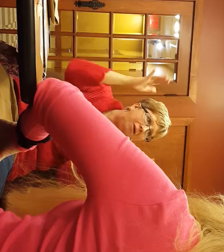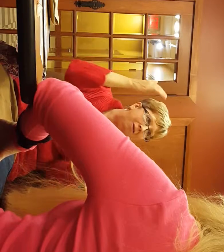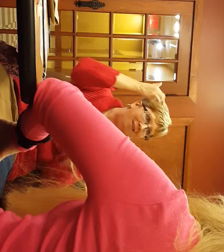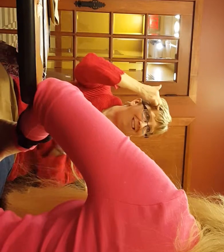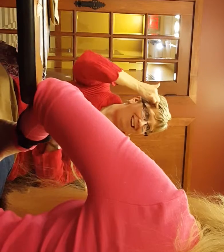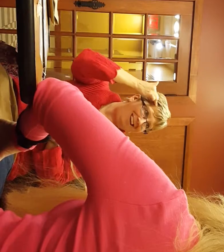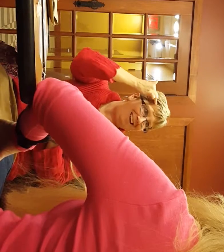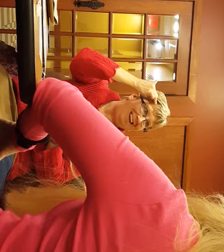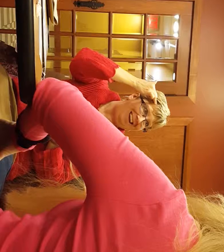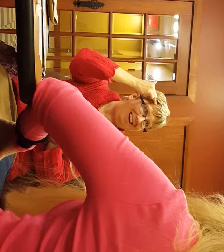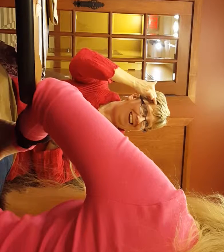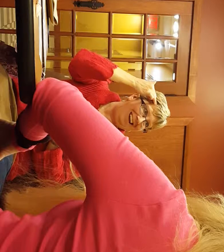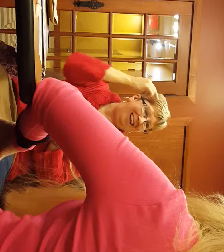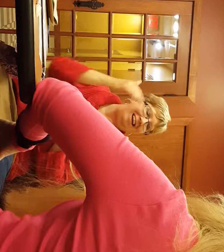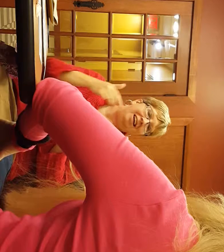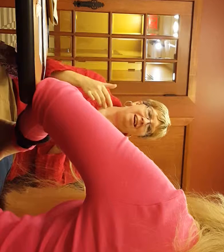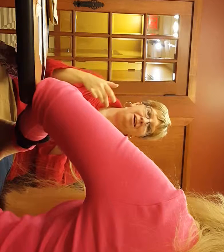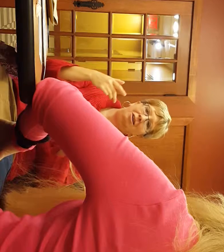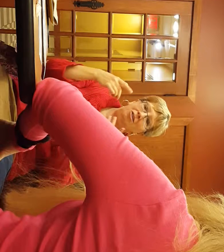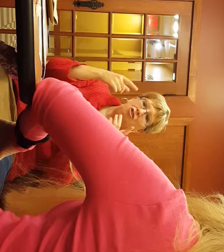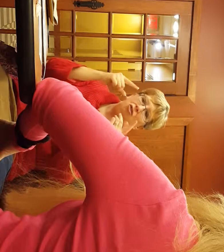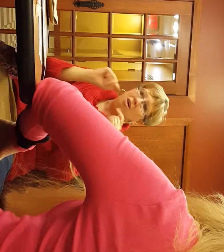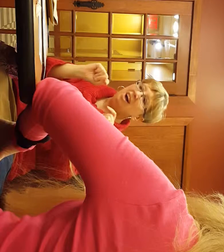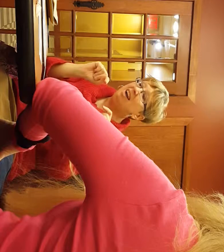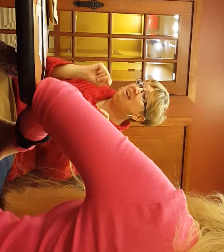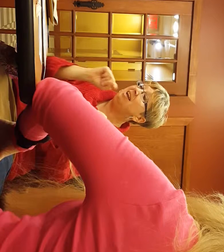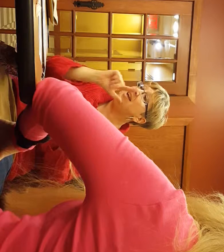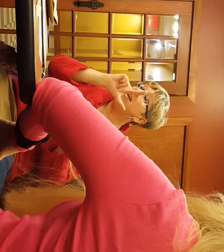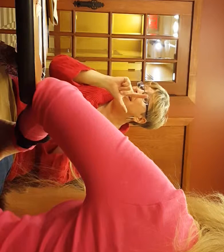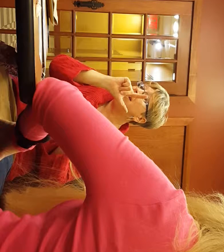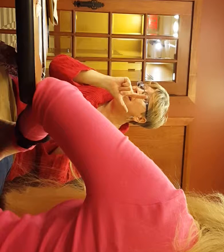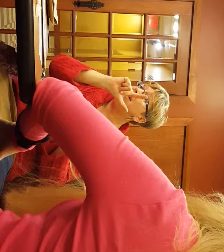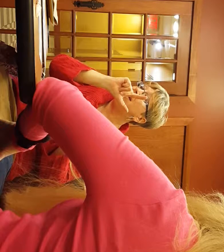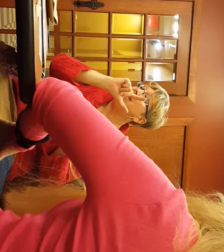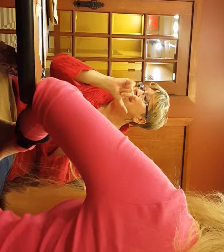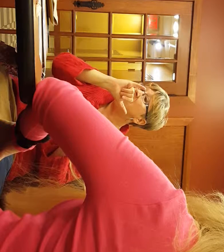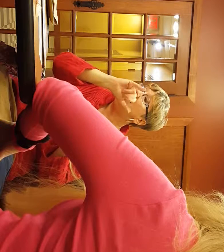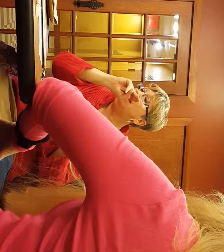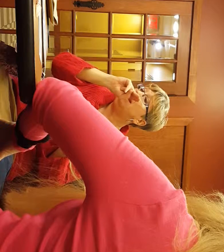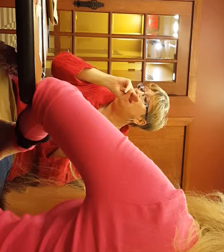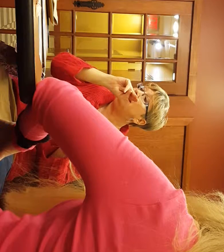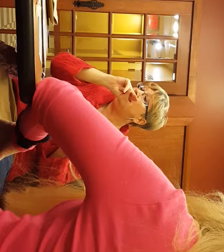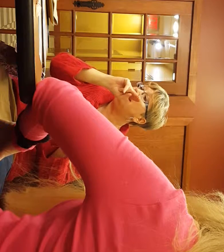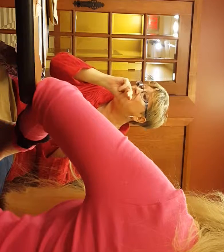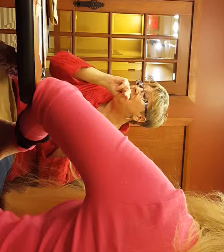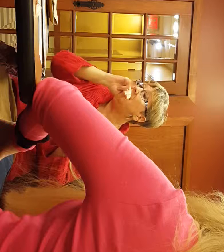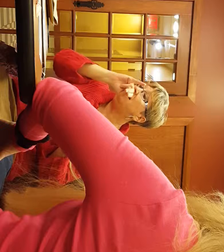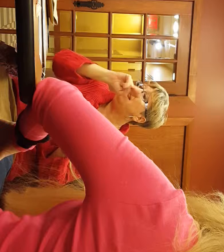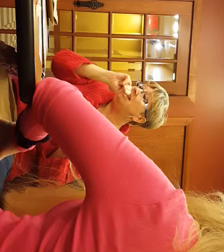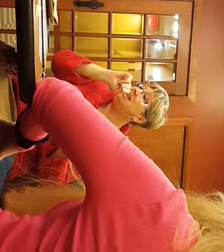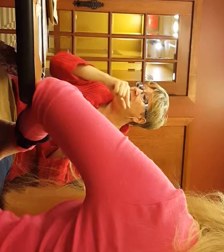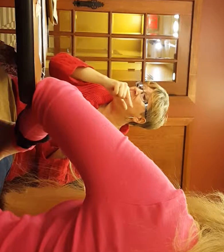on some of those. I got some ginger red. Anything. 3 kids gives you brain damage. It's just, there's a lot of lost sleep in there.